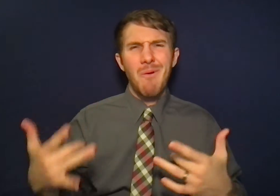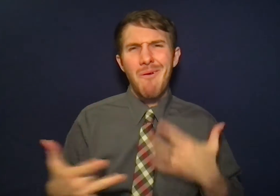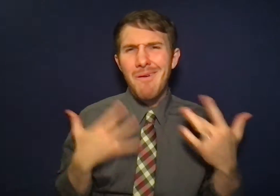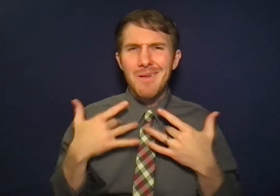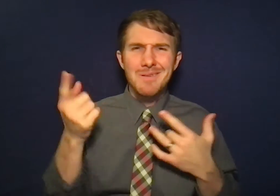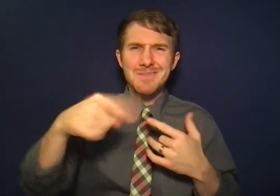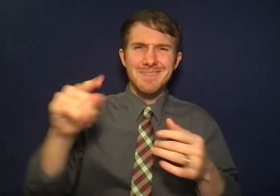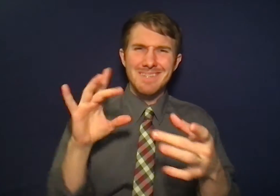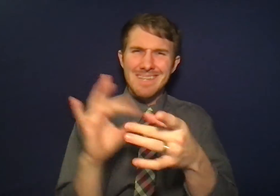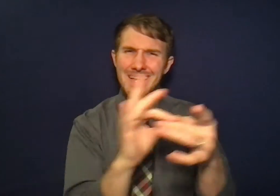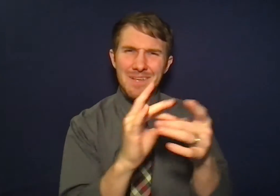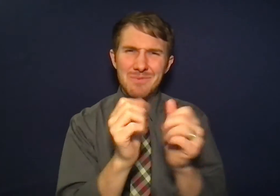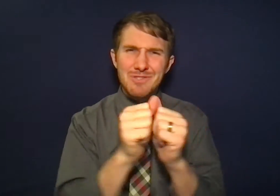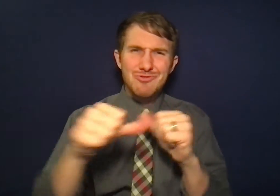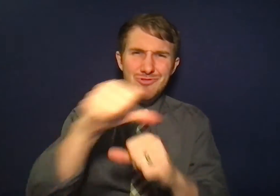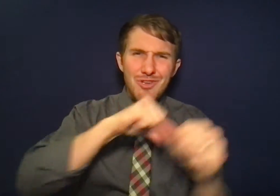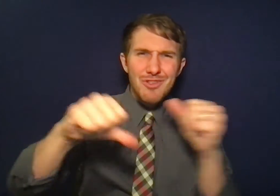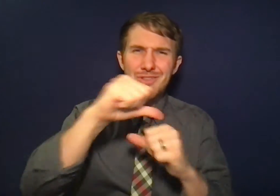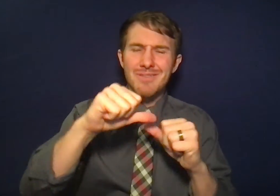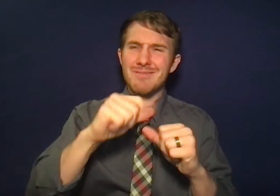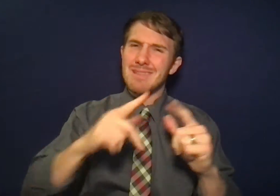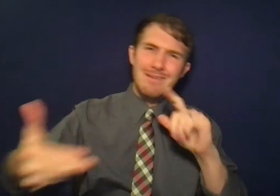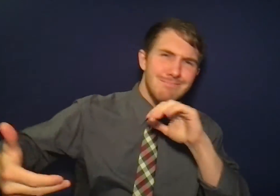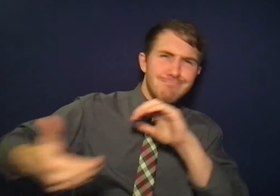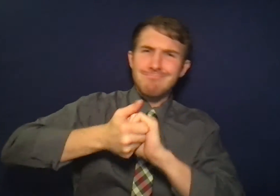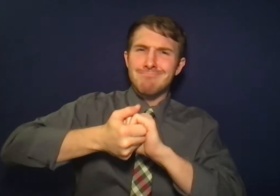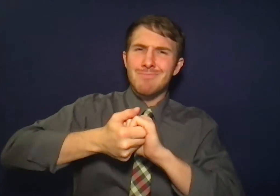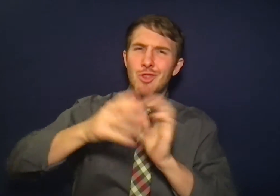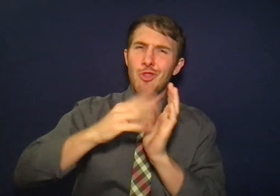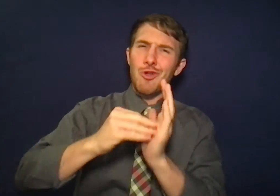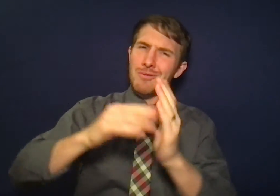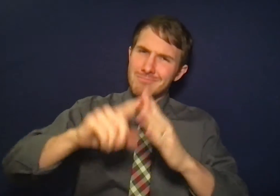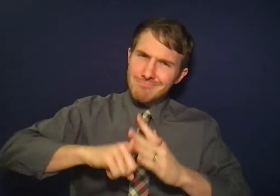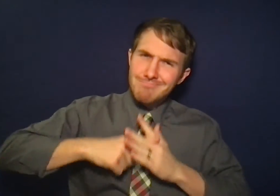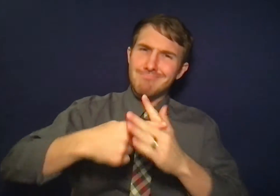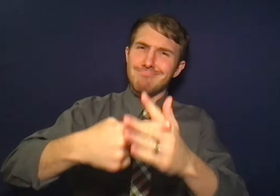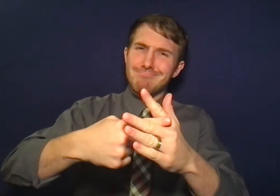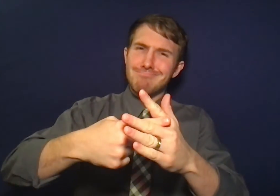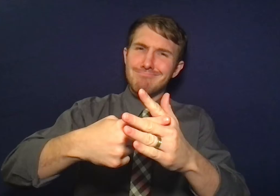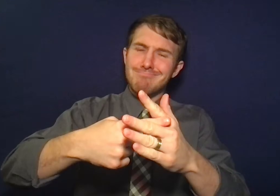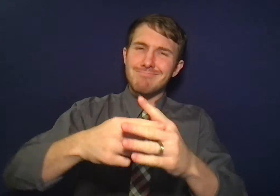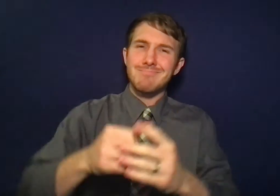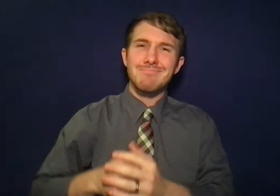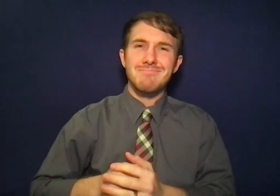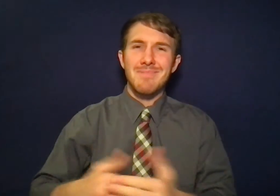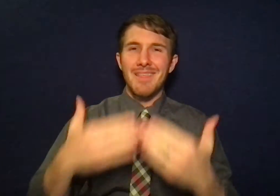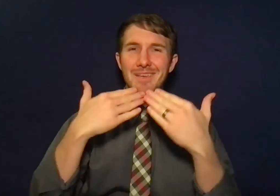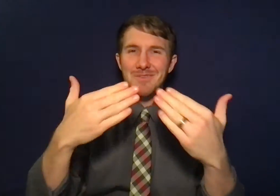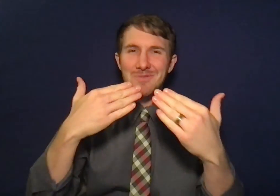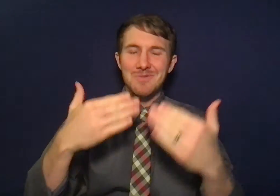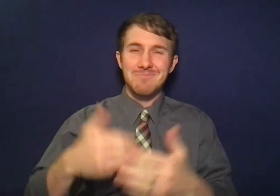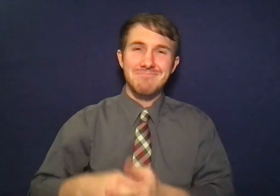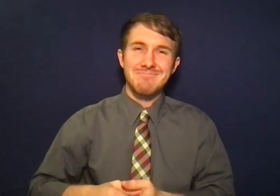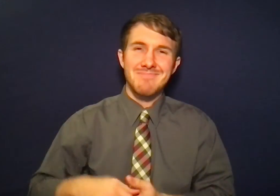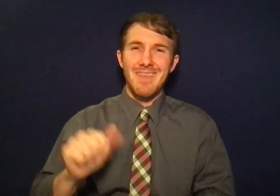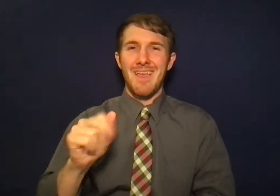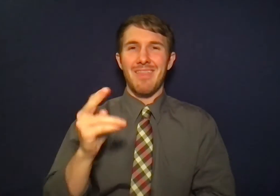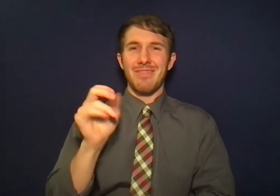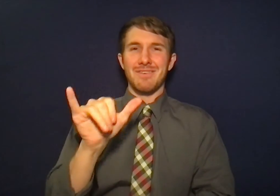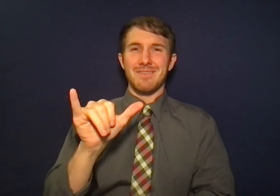I am so excited for you all to connect with one another. Let the collaboration and learning begin.